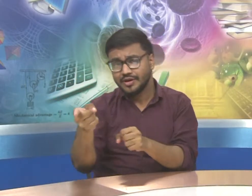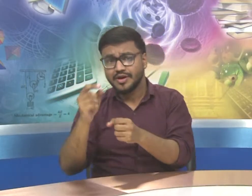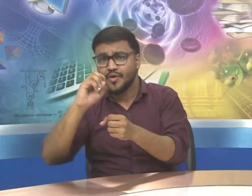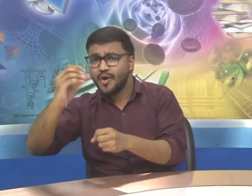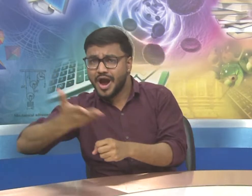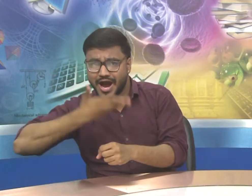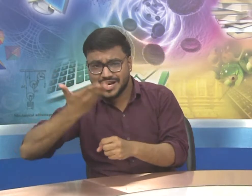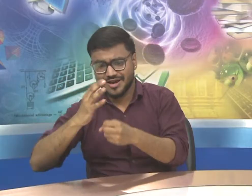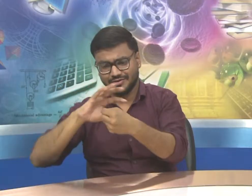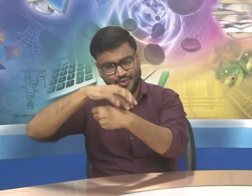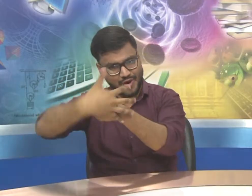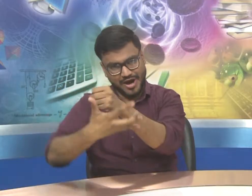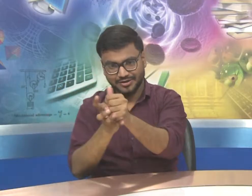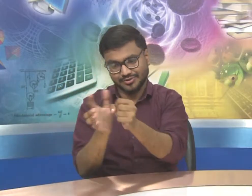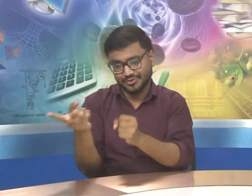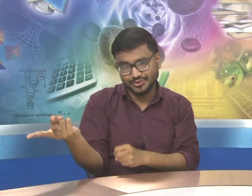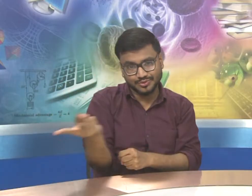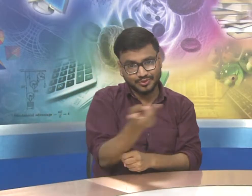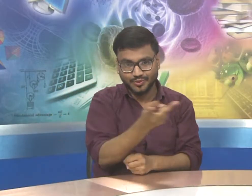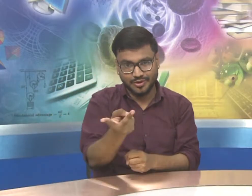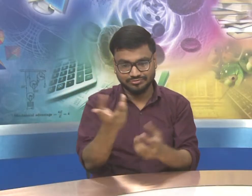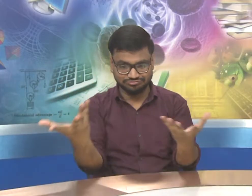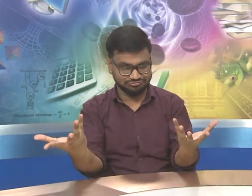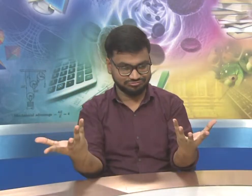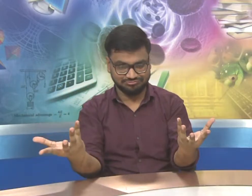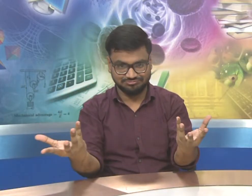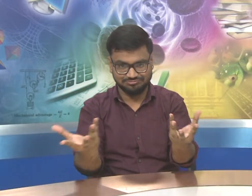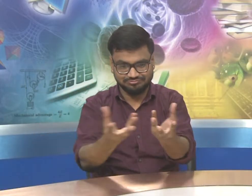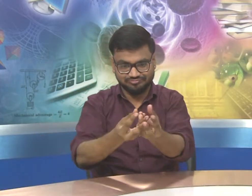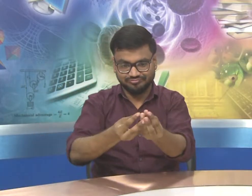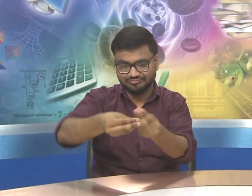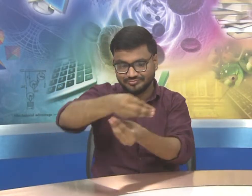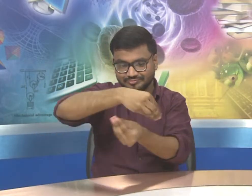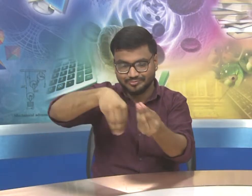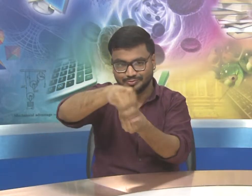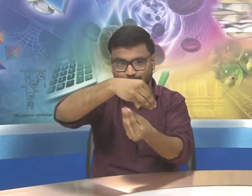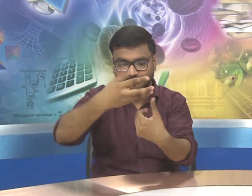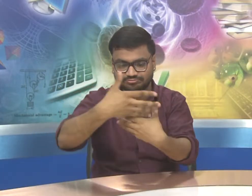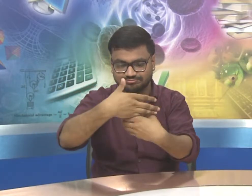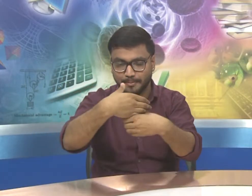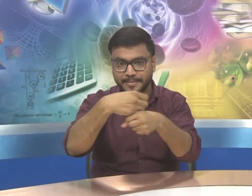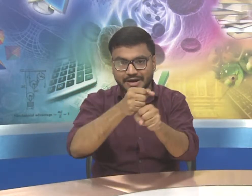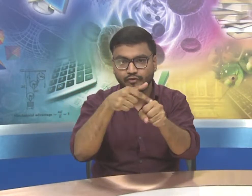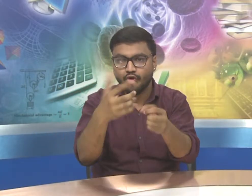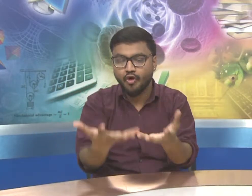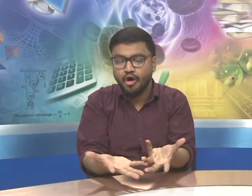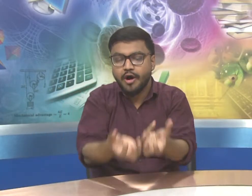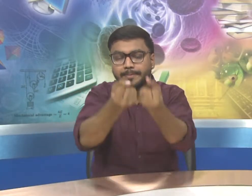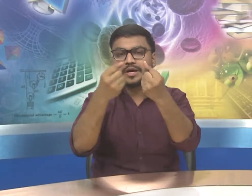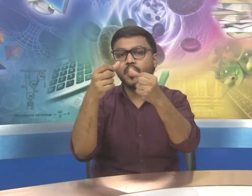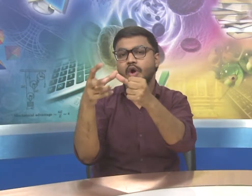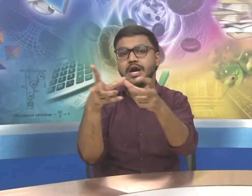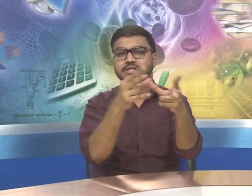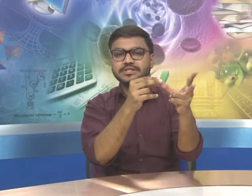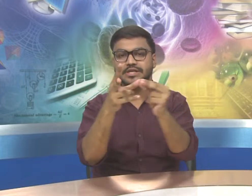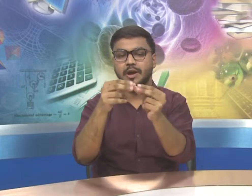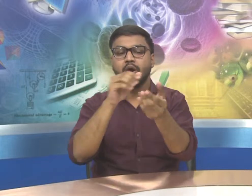It has 2 atoms of hydrogen and 1 atom of oxygen, and combining them we get the